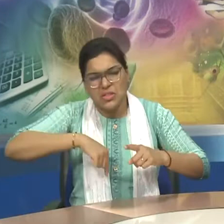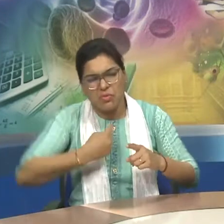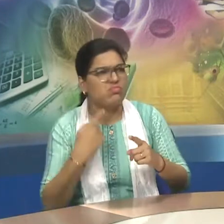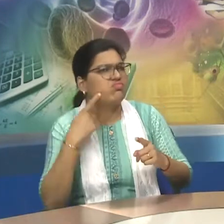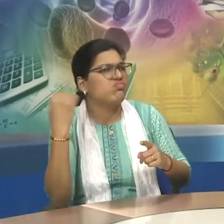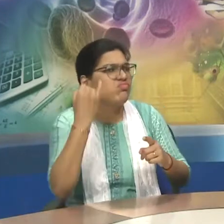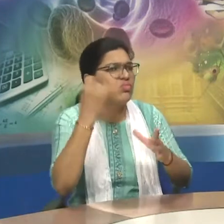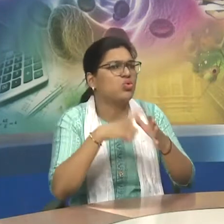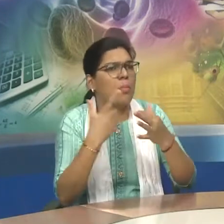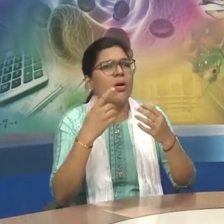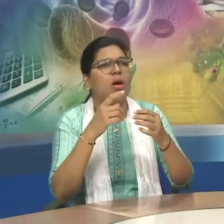childhood.